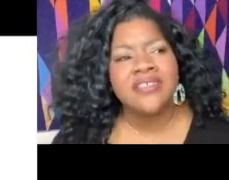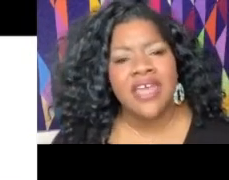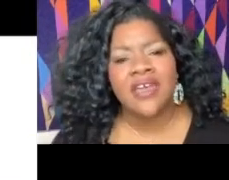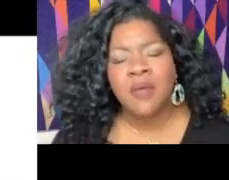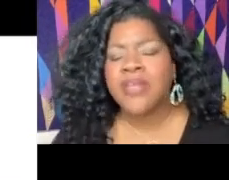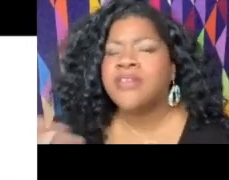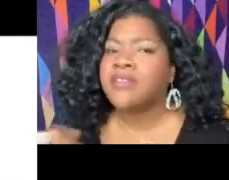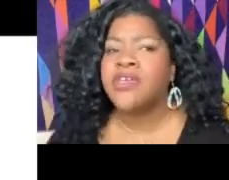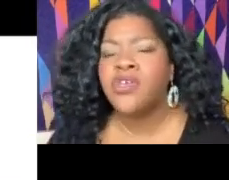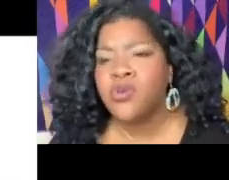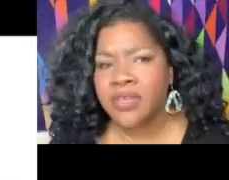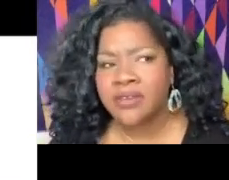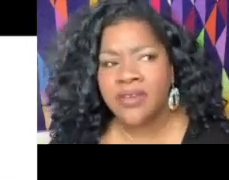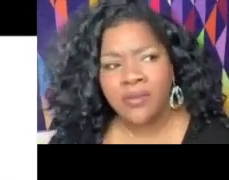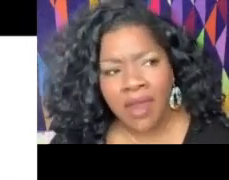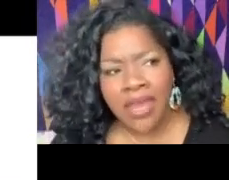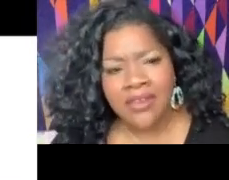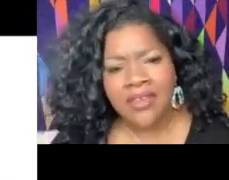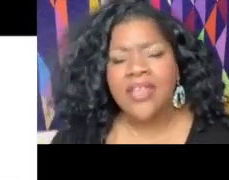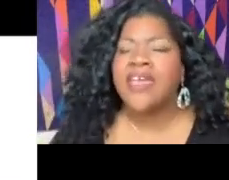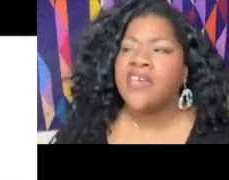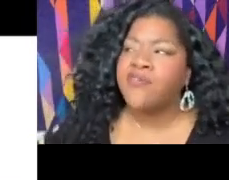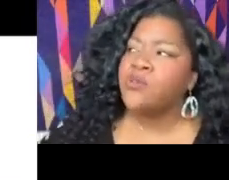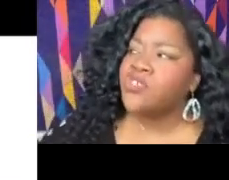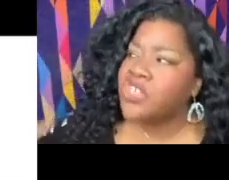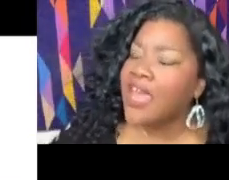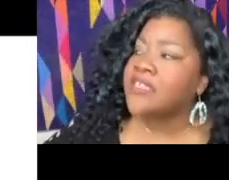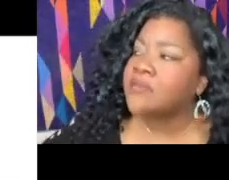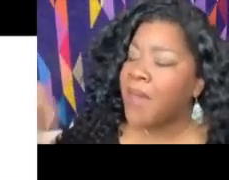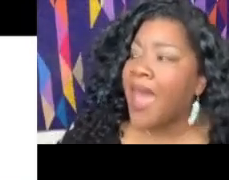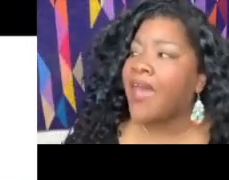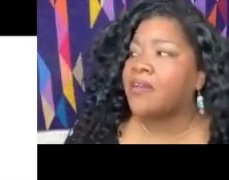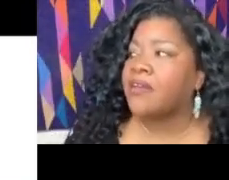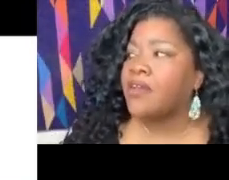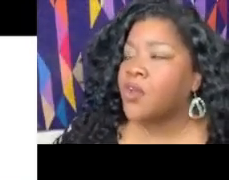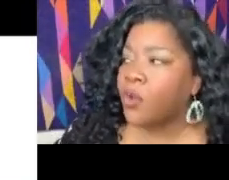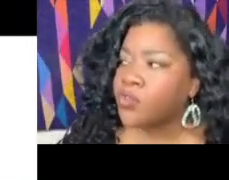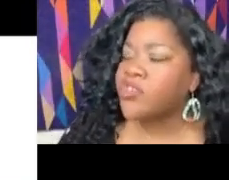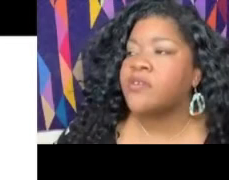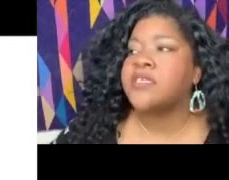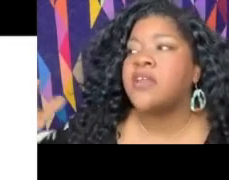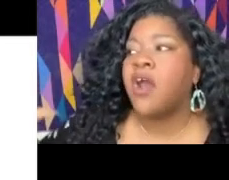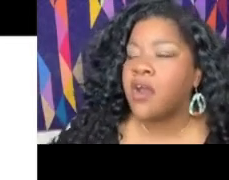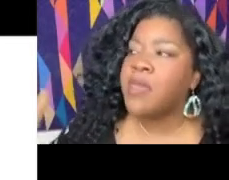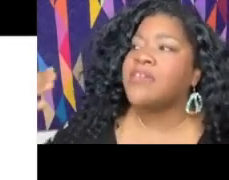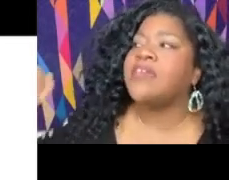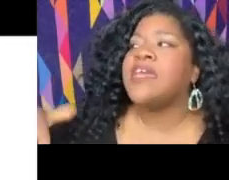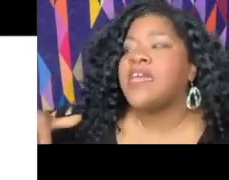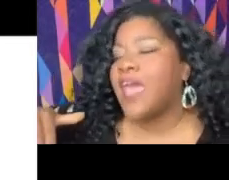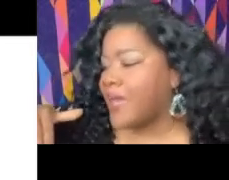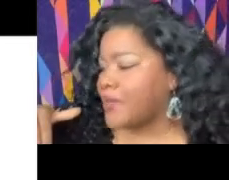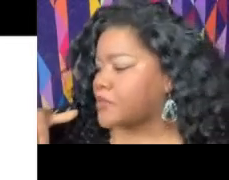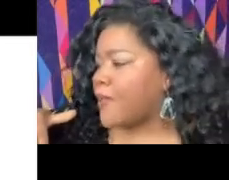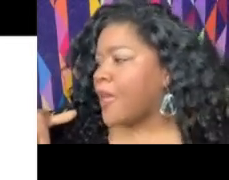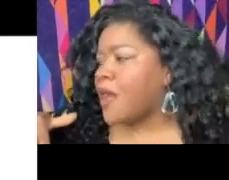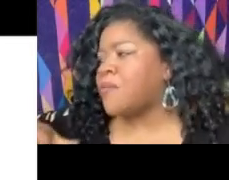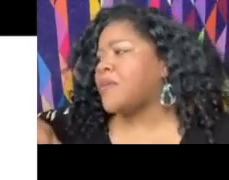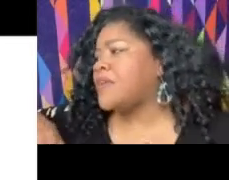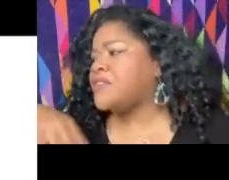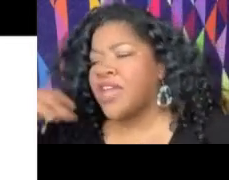that is like abundantly human, right? Like if you chase back cultures and art making